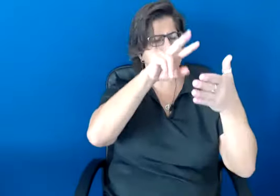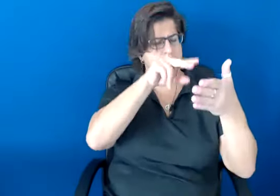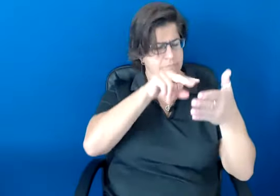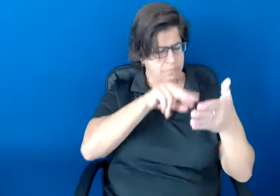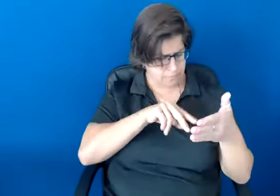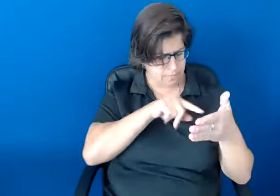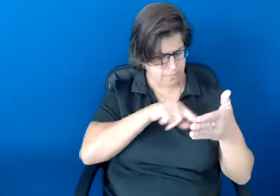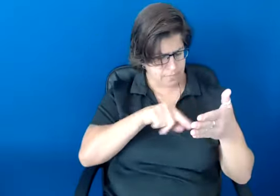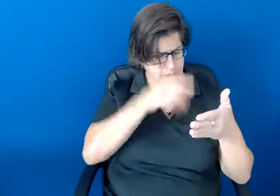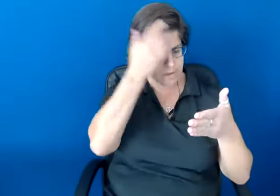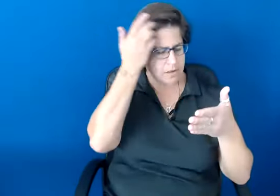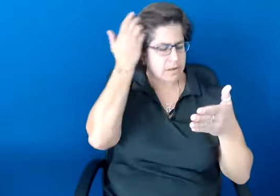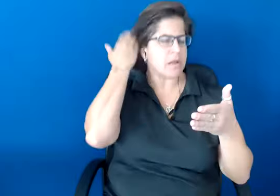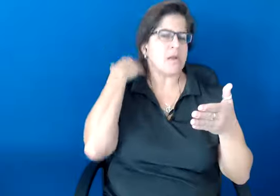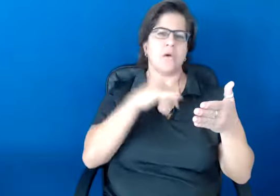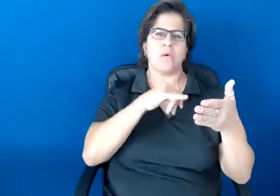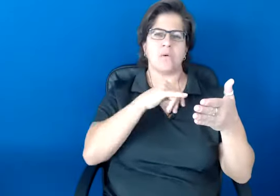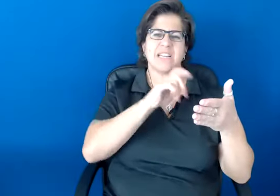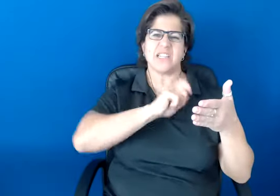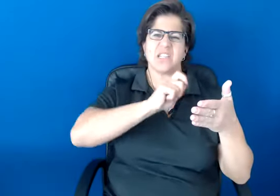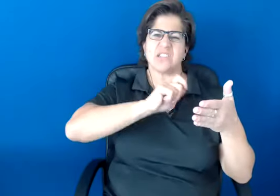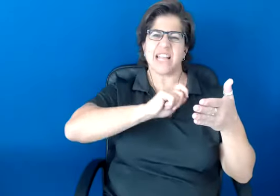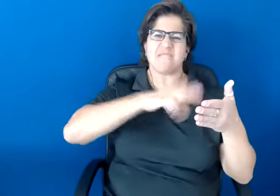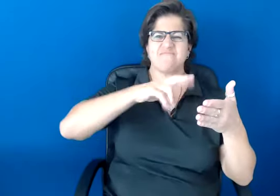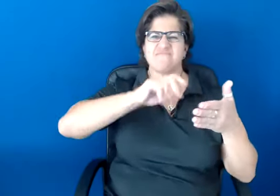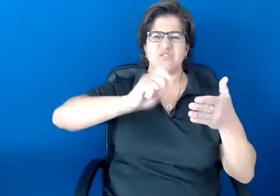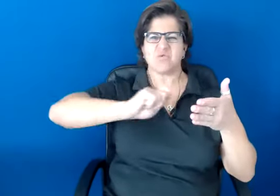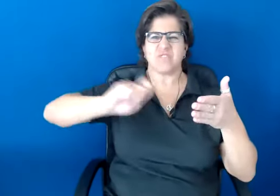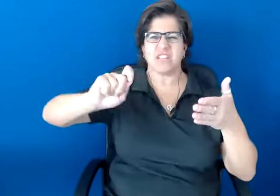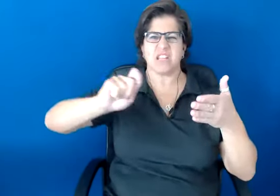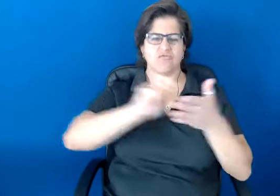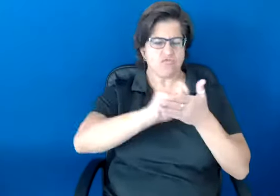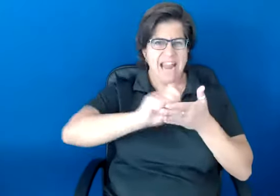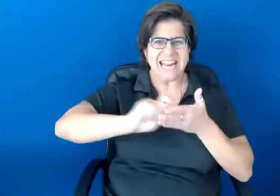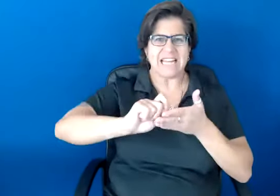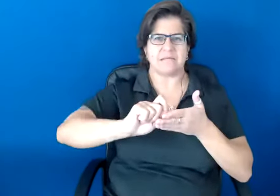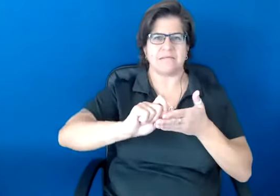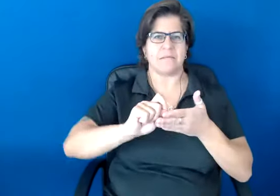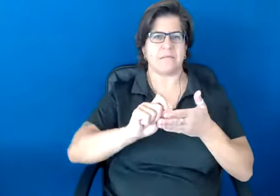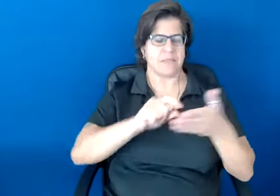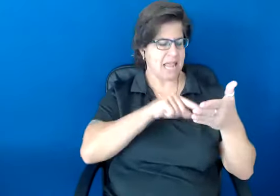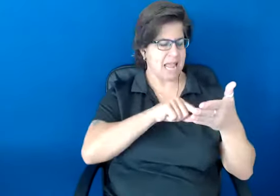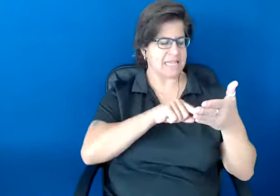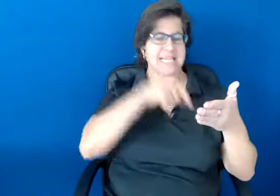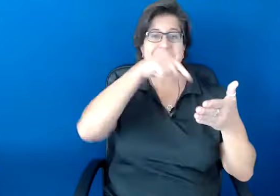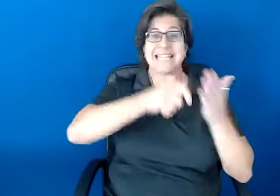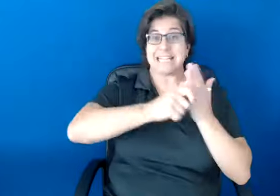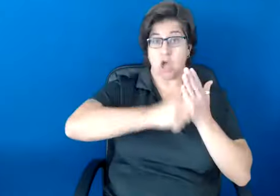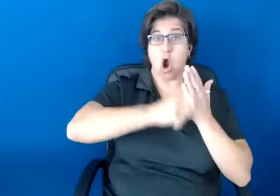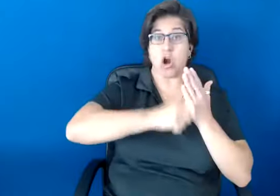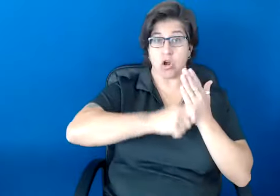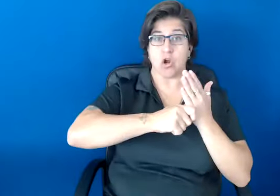that is this squiggly writing. And the squiggly writing says, this article is